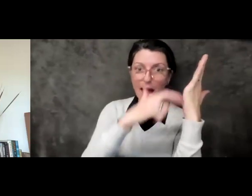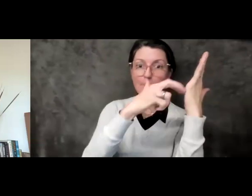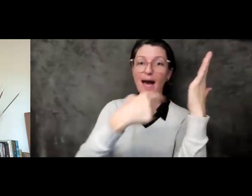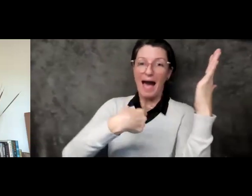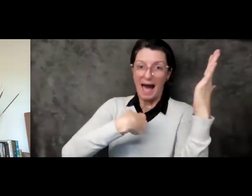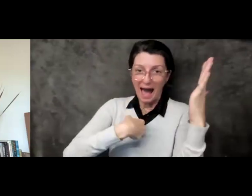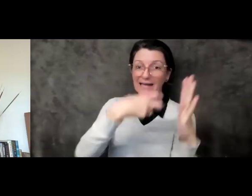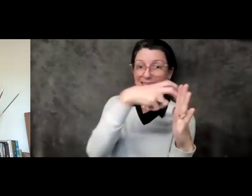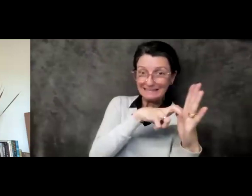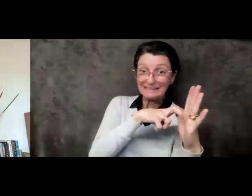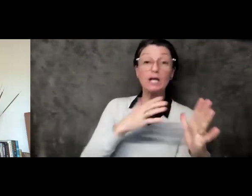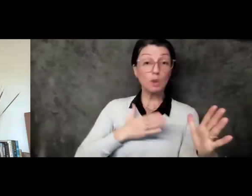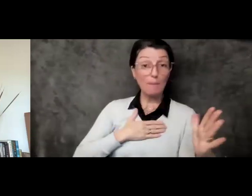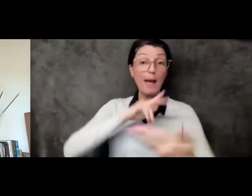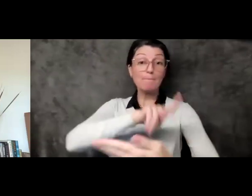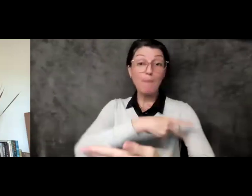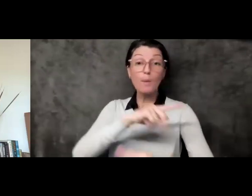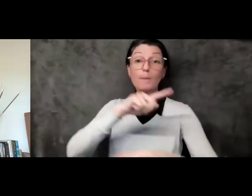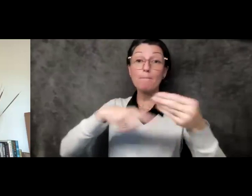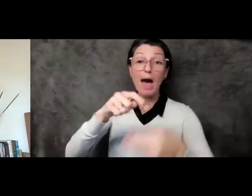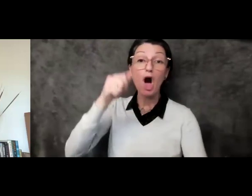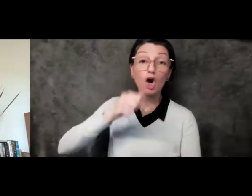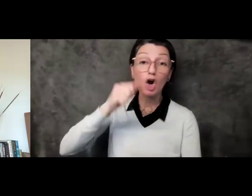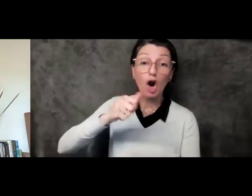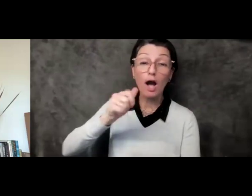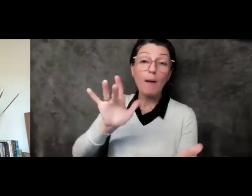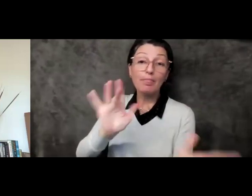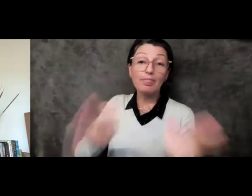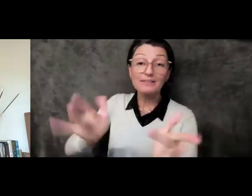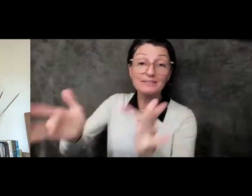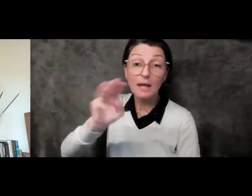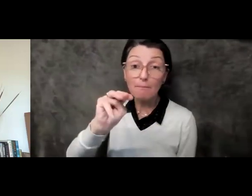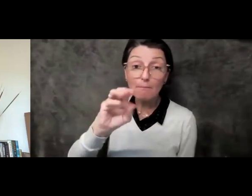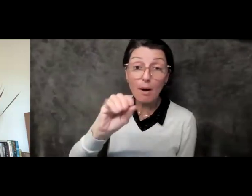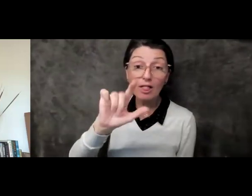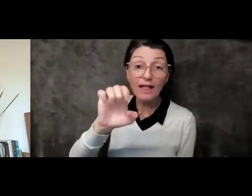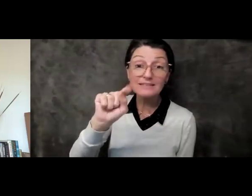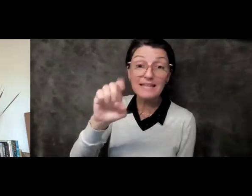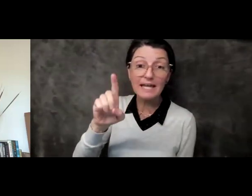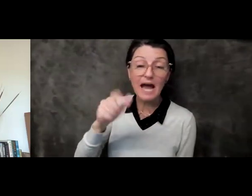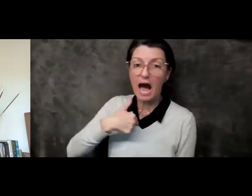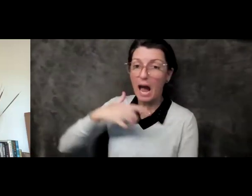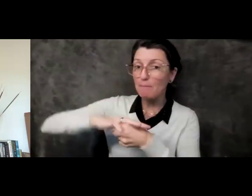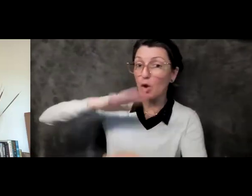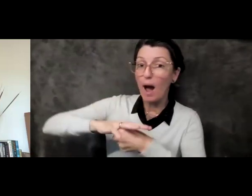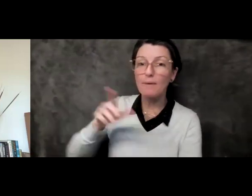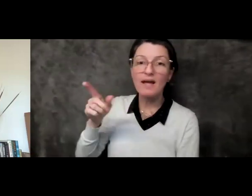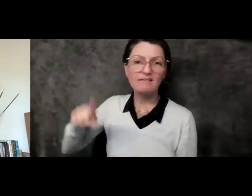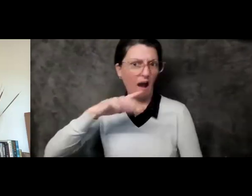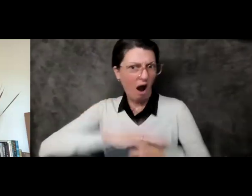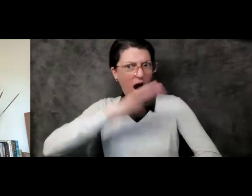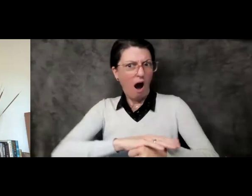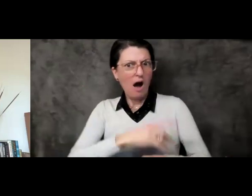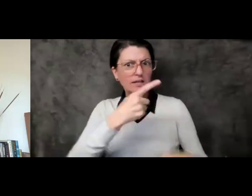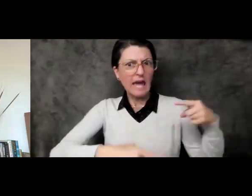getting molested, and that's about as sparkly as this is going to get, right? So I blew up. They blew up. Everything. I thought I was going to get kicked out of the